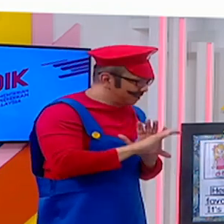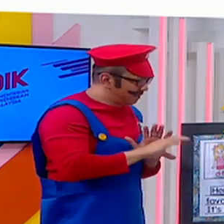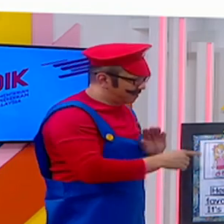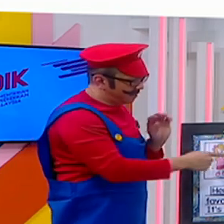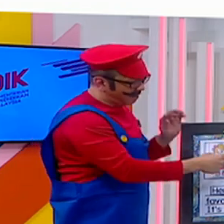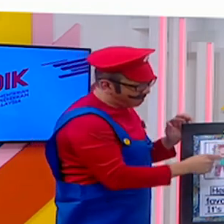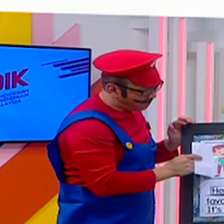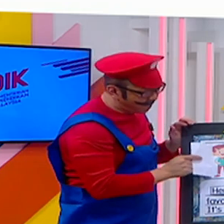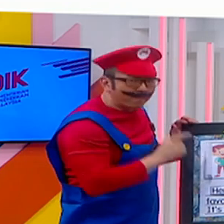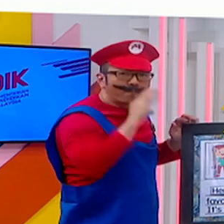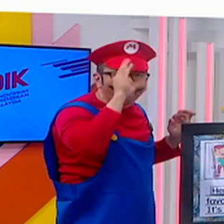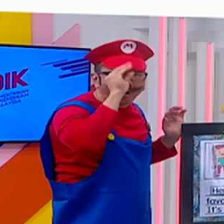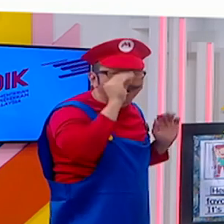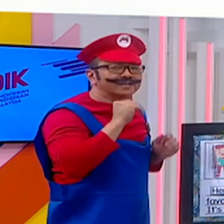picture,